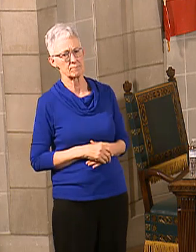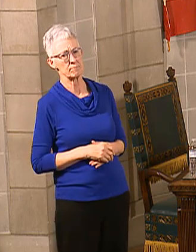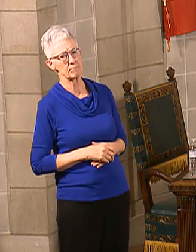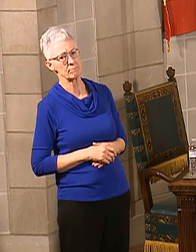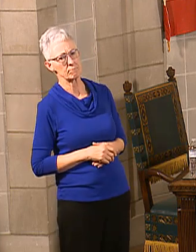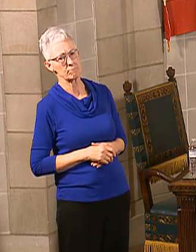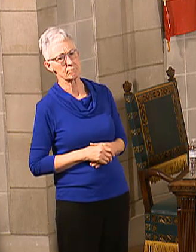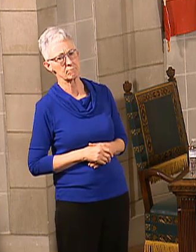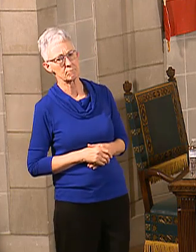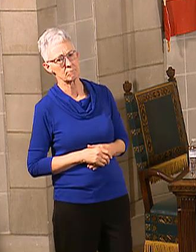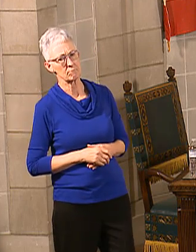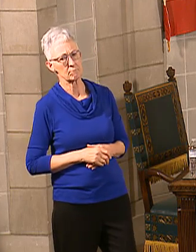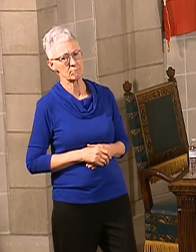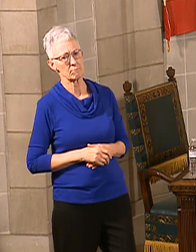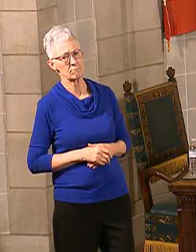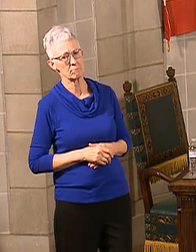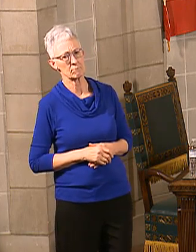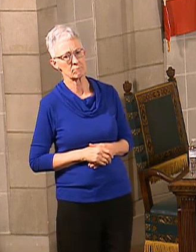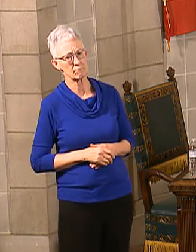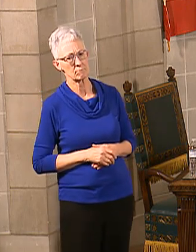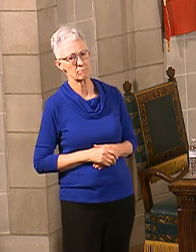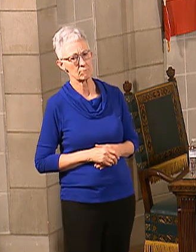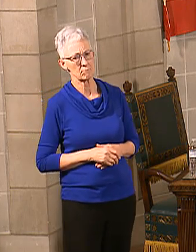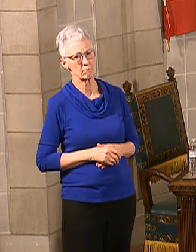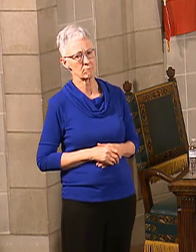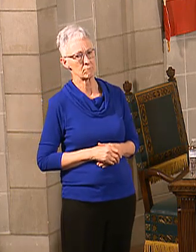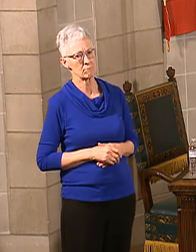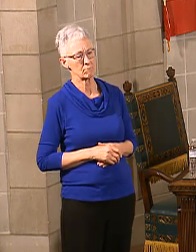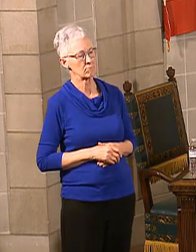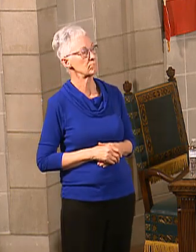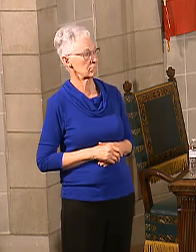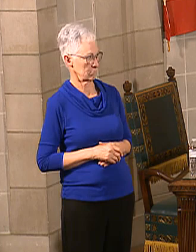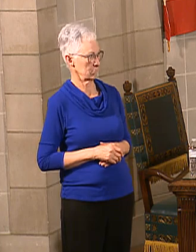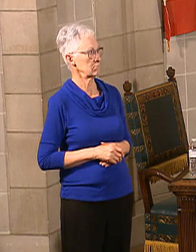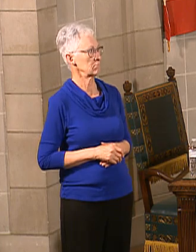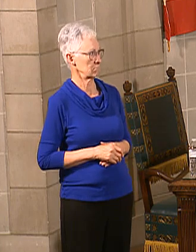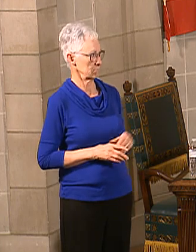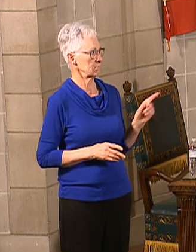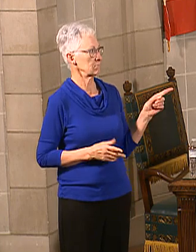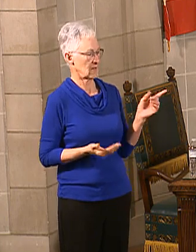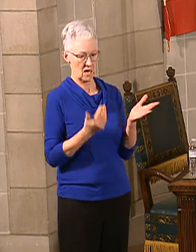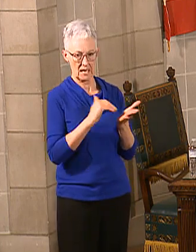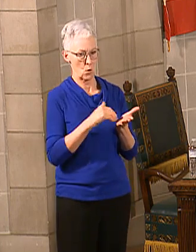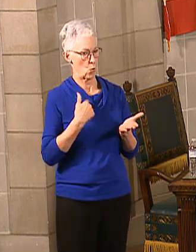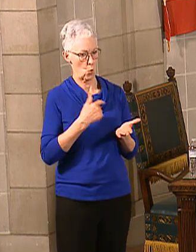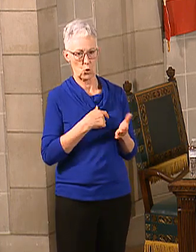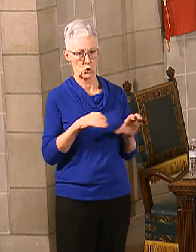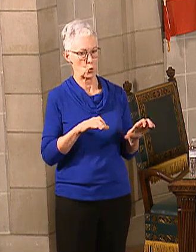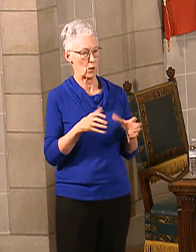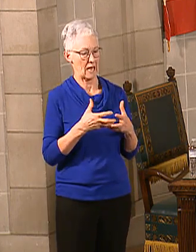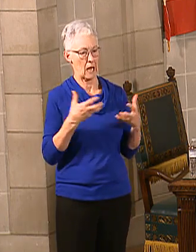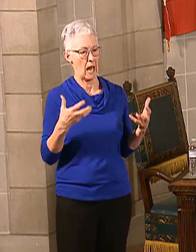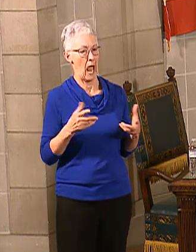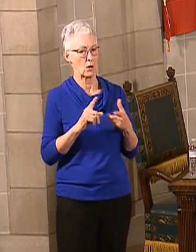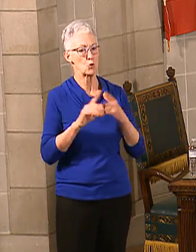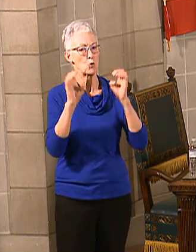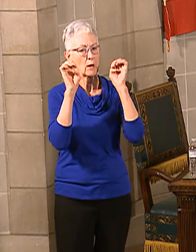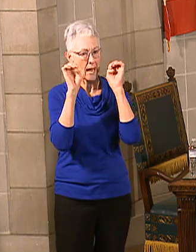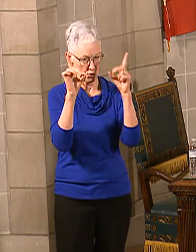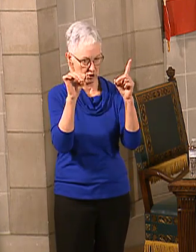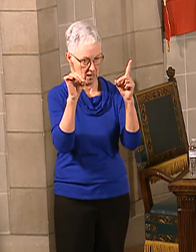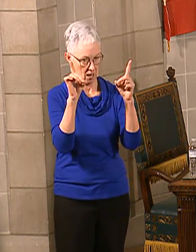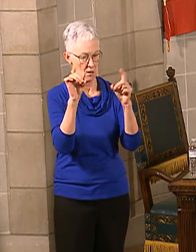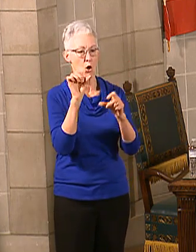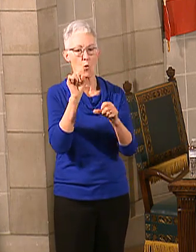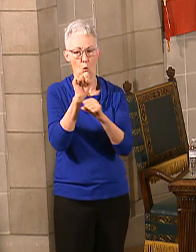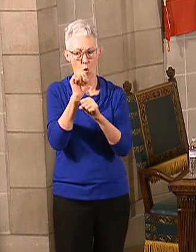make sure that they're also not the person contracting? Yeah, so again, we're taking a lot of steps with educating our teammates with regard